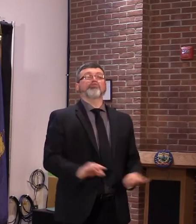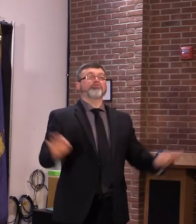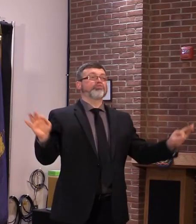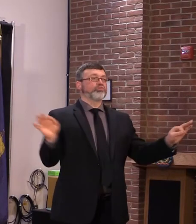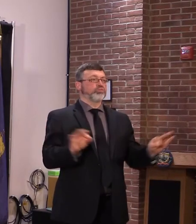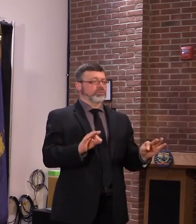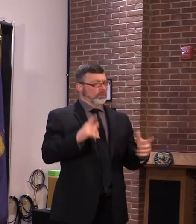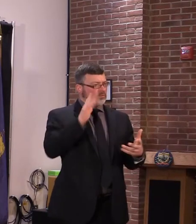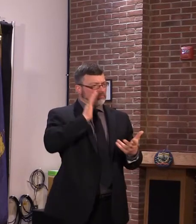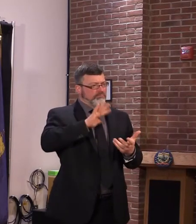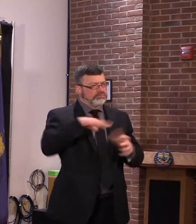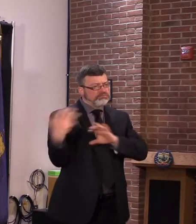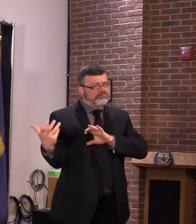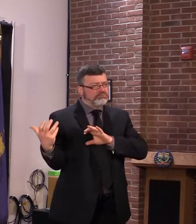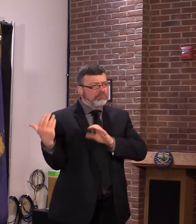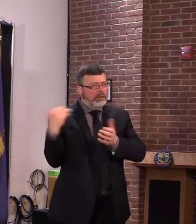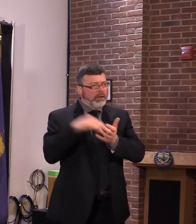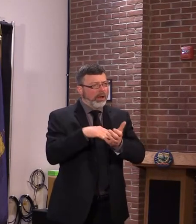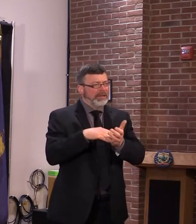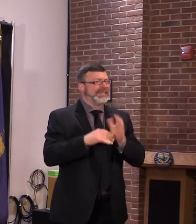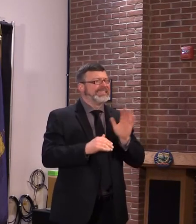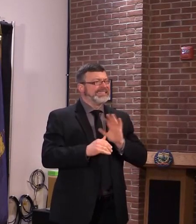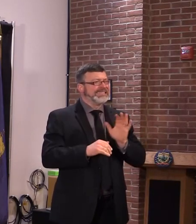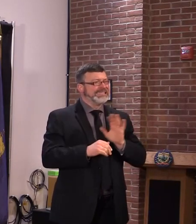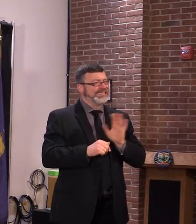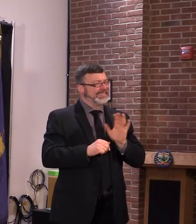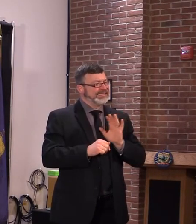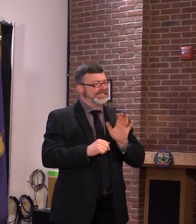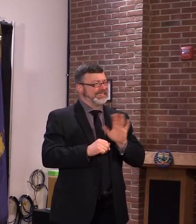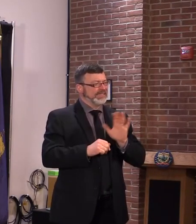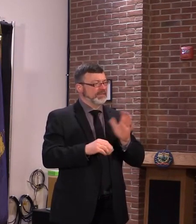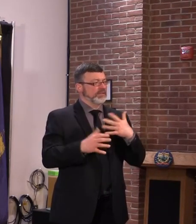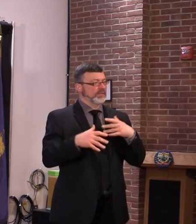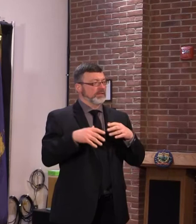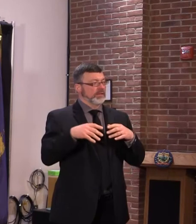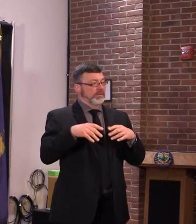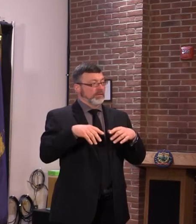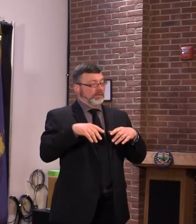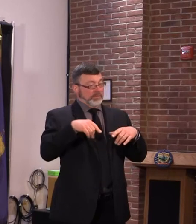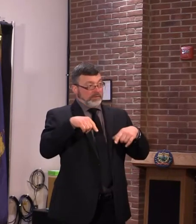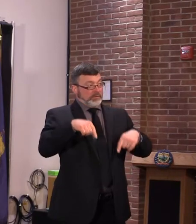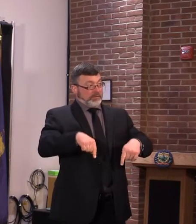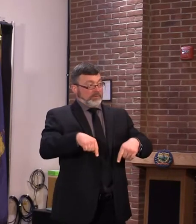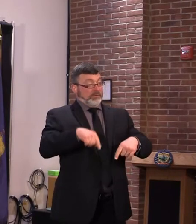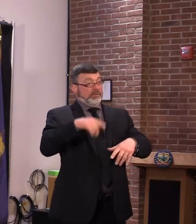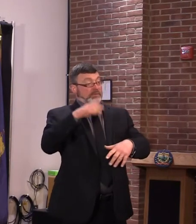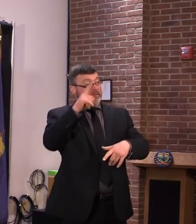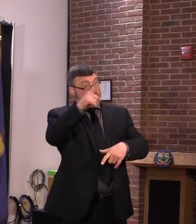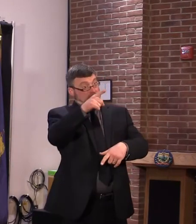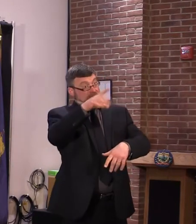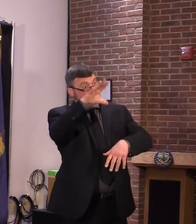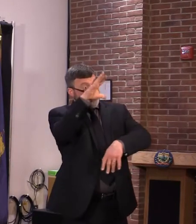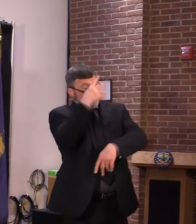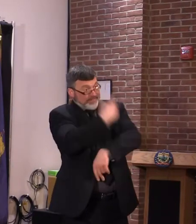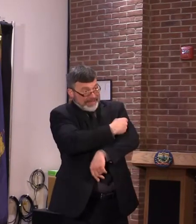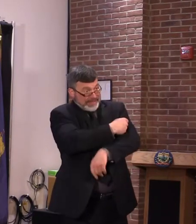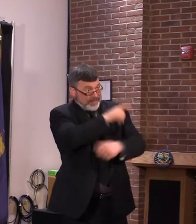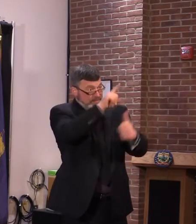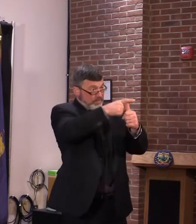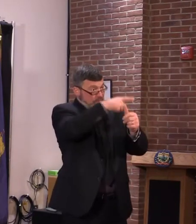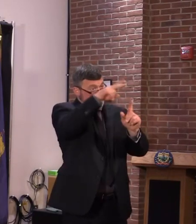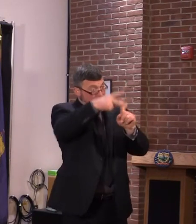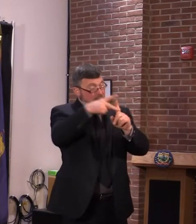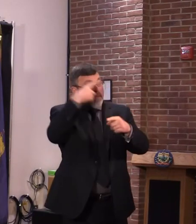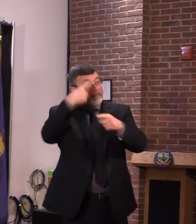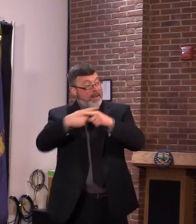for people who are up to date and fully protected, who have been cautious to do things, the